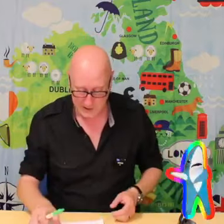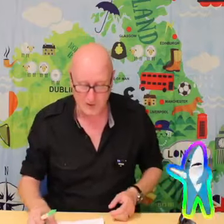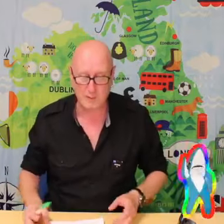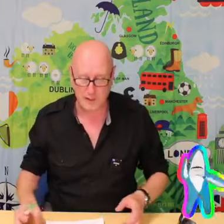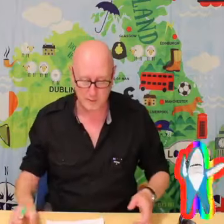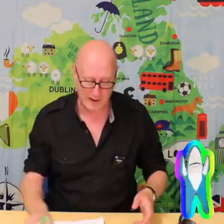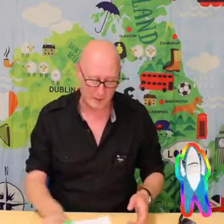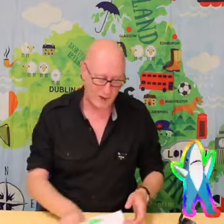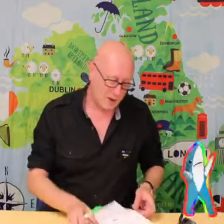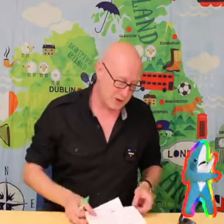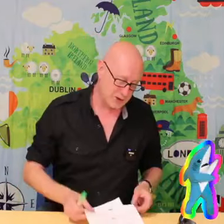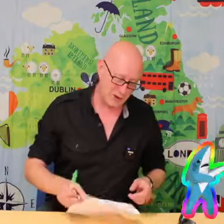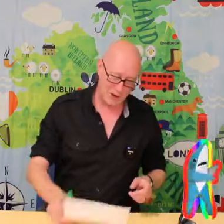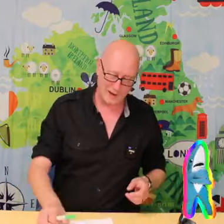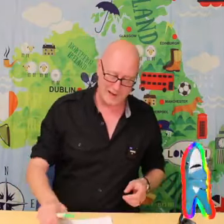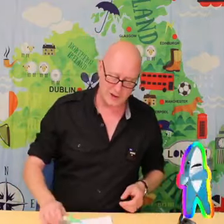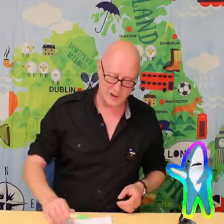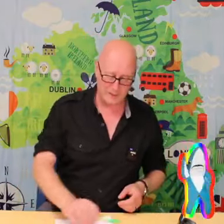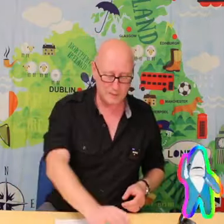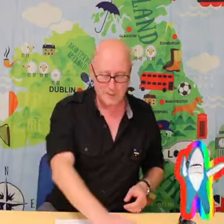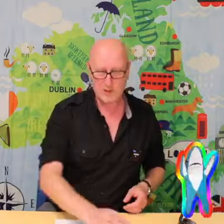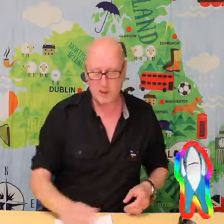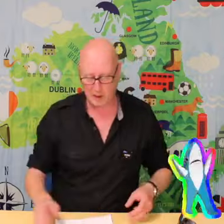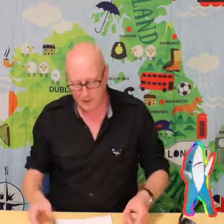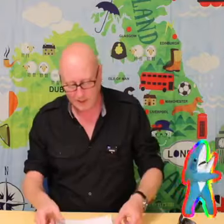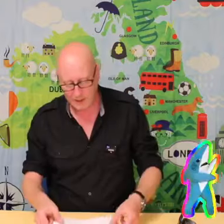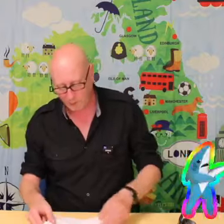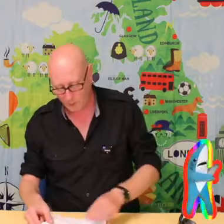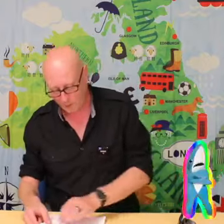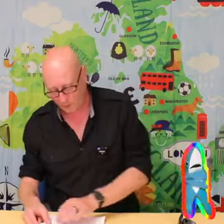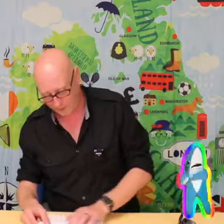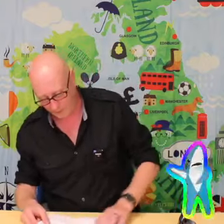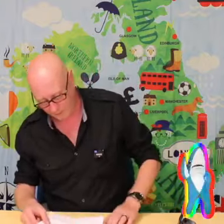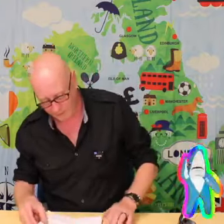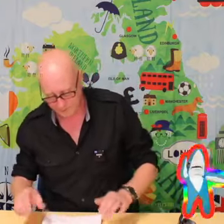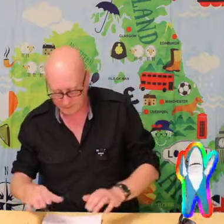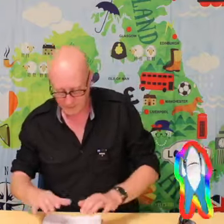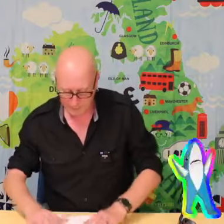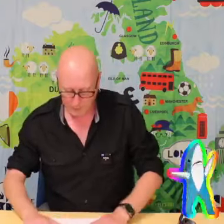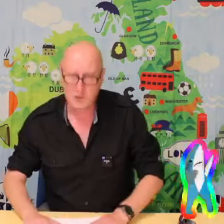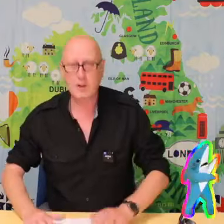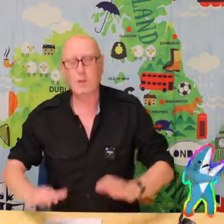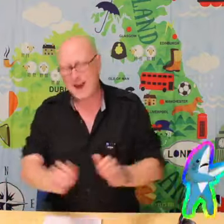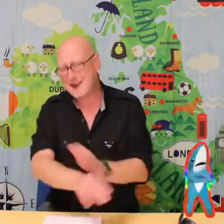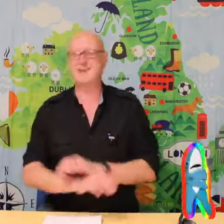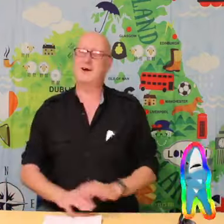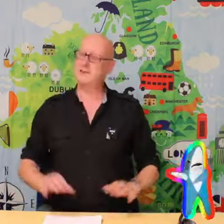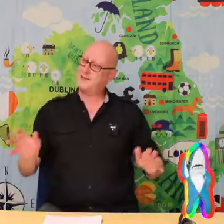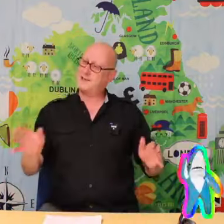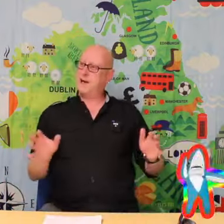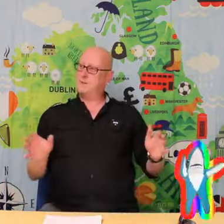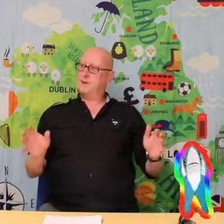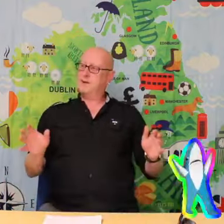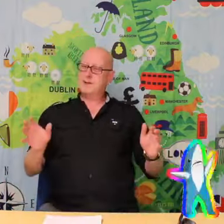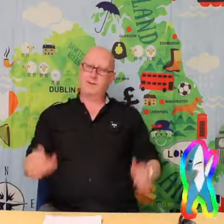screen peeps for now. So, ladies and gentlemen, it's been a busy old week with one thing and another. Certainly but is. Why is it not? Take time to relax,